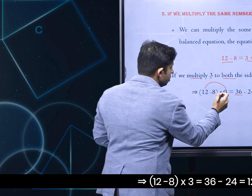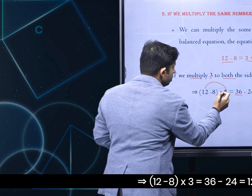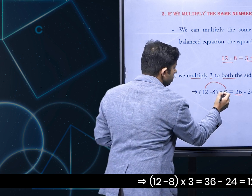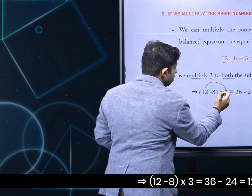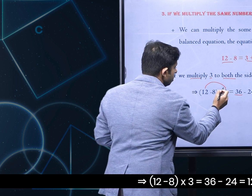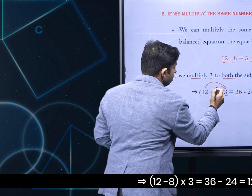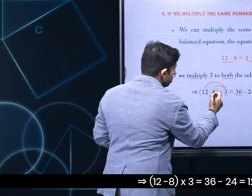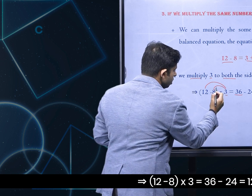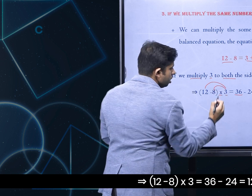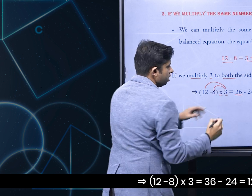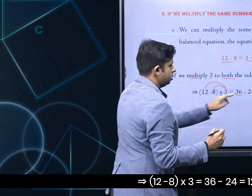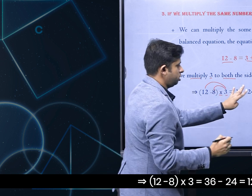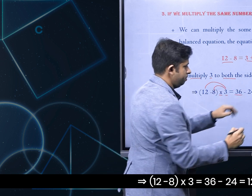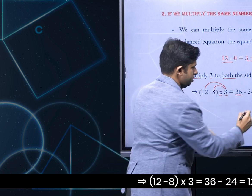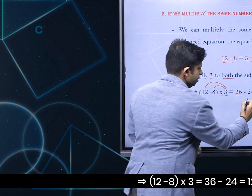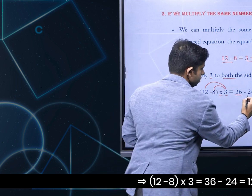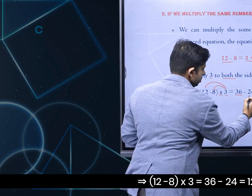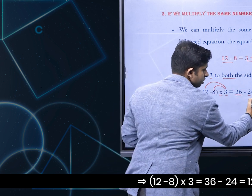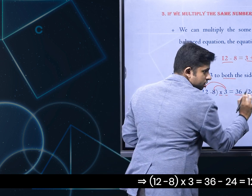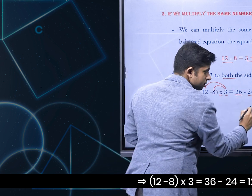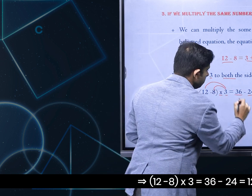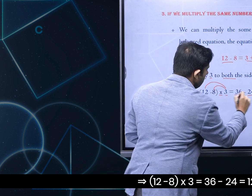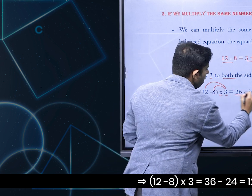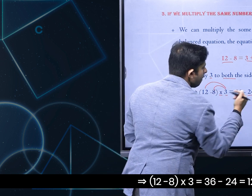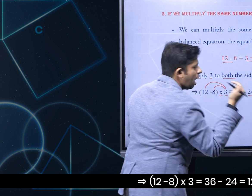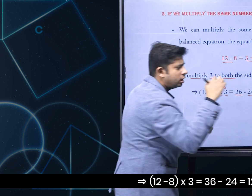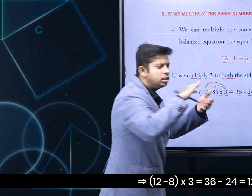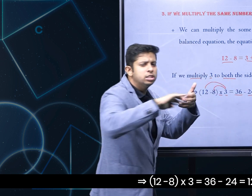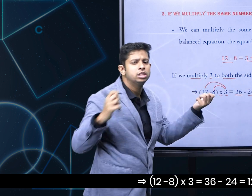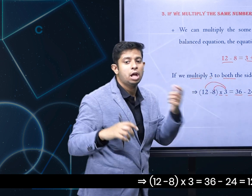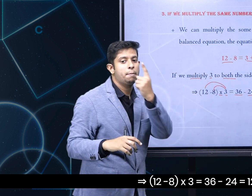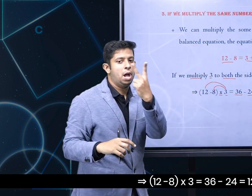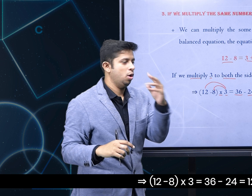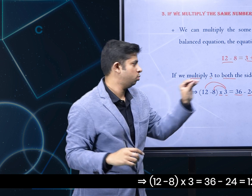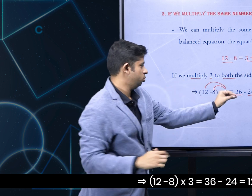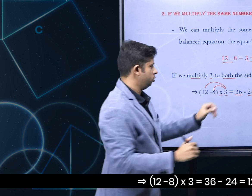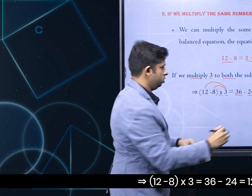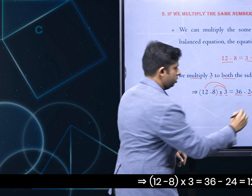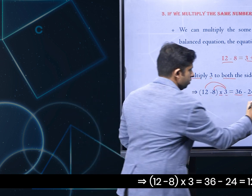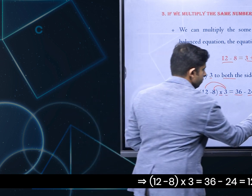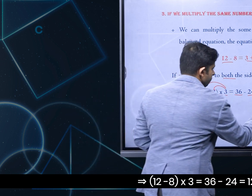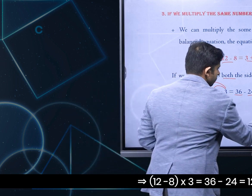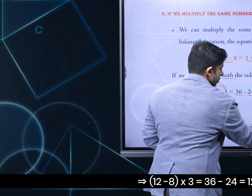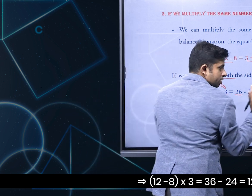36 minus 24 equals to 12.